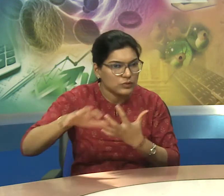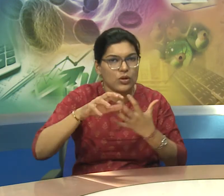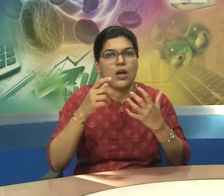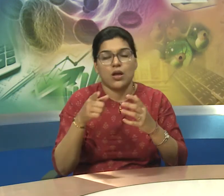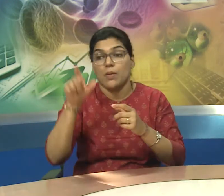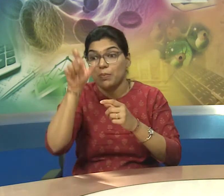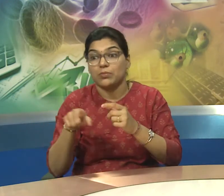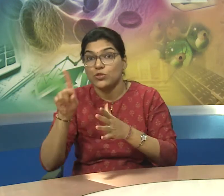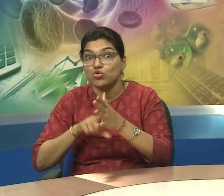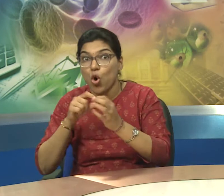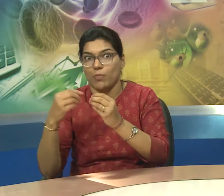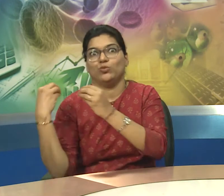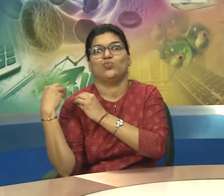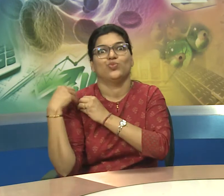distribution of